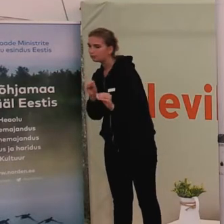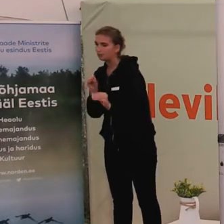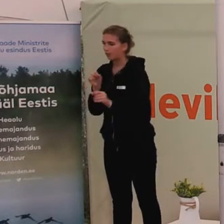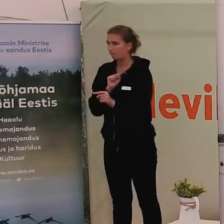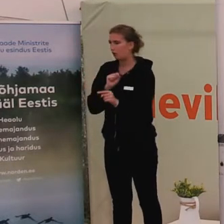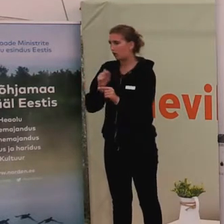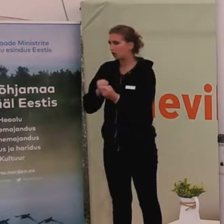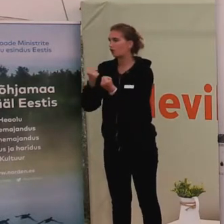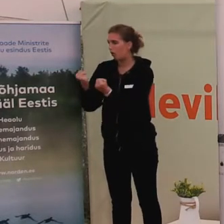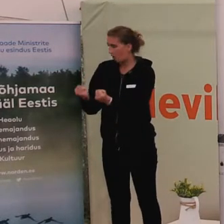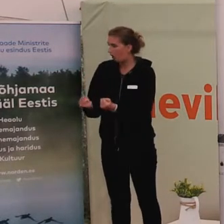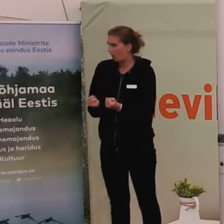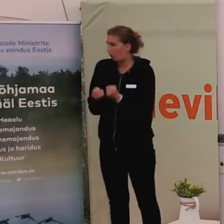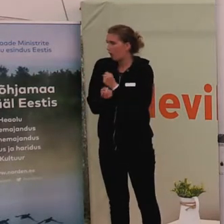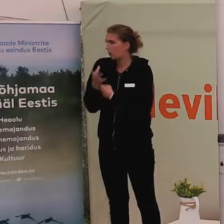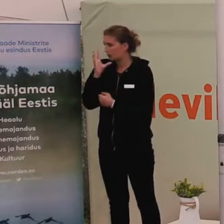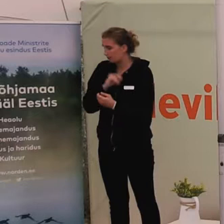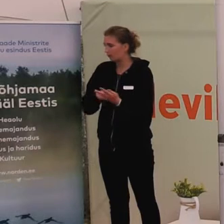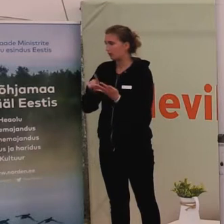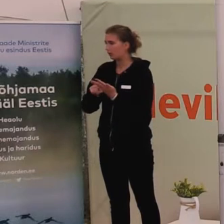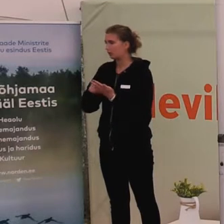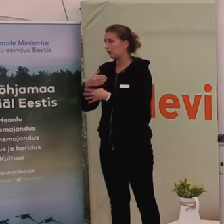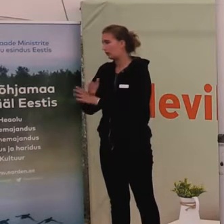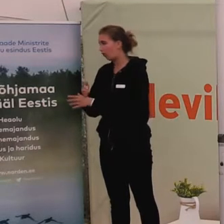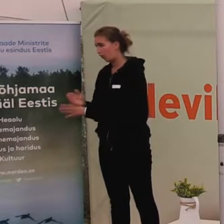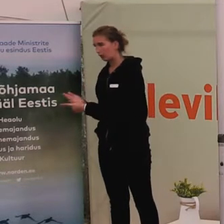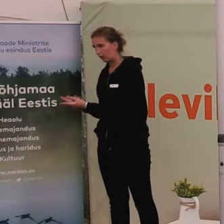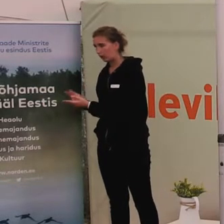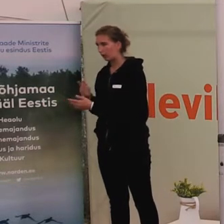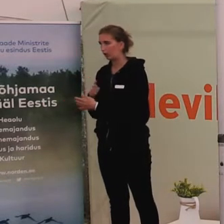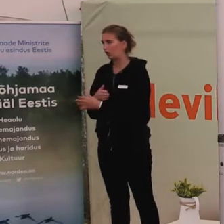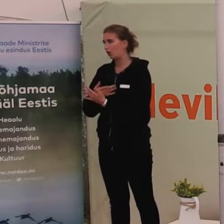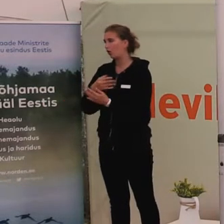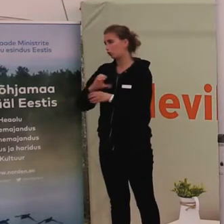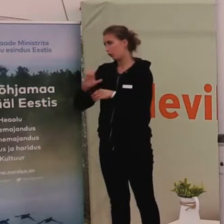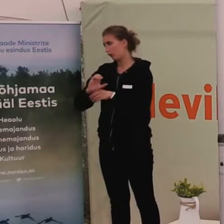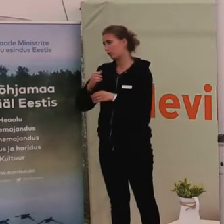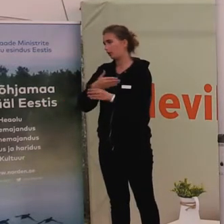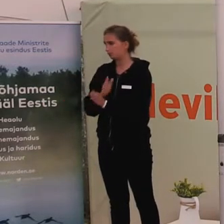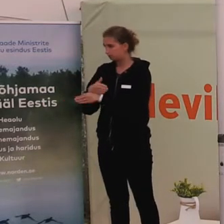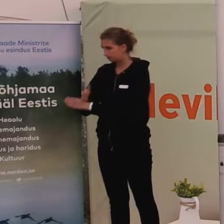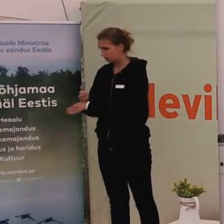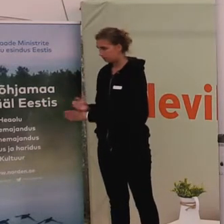last. Sharing, different kind of forms of sharing of physical goods.